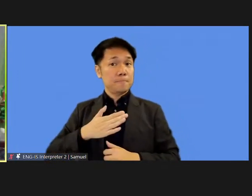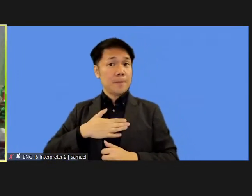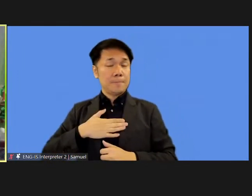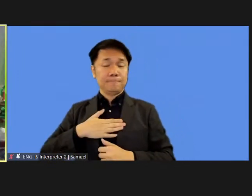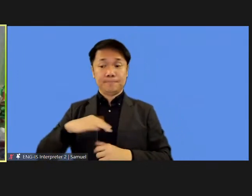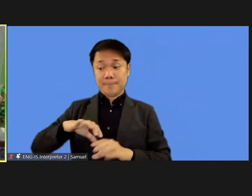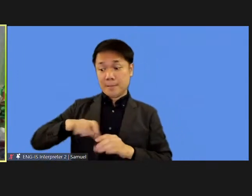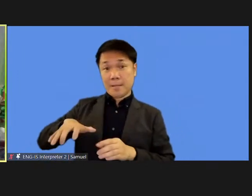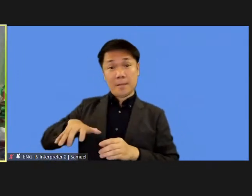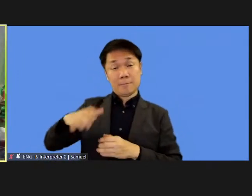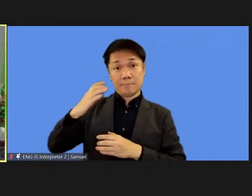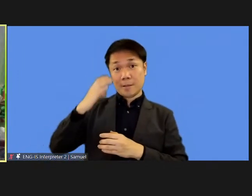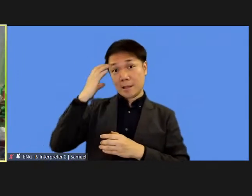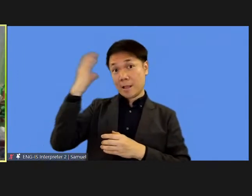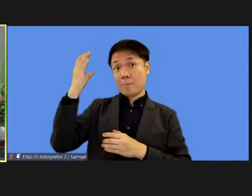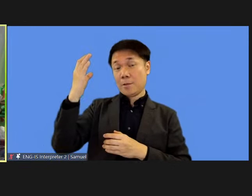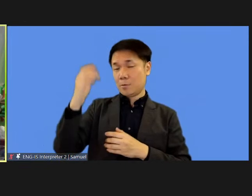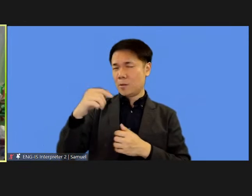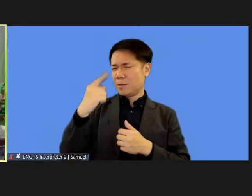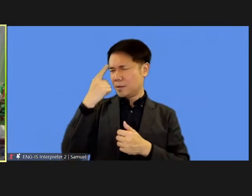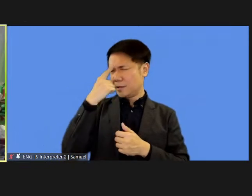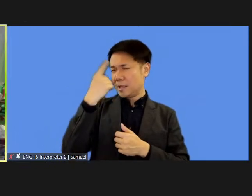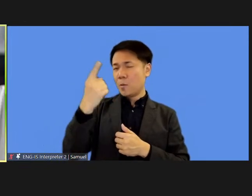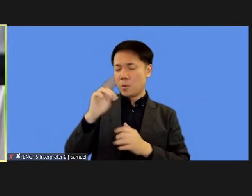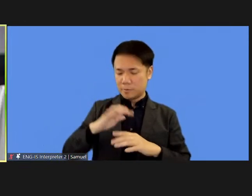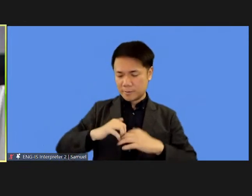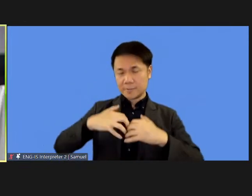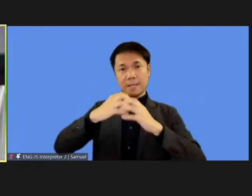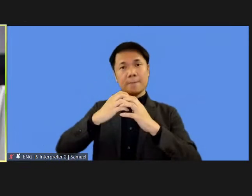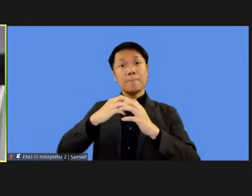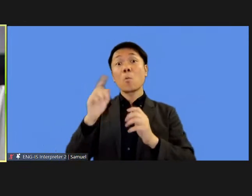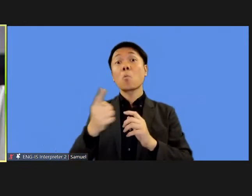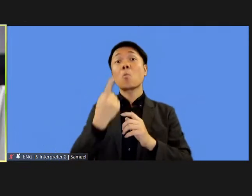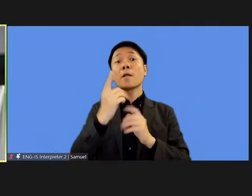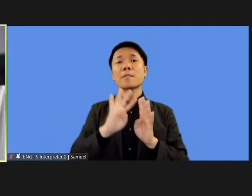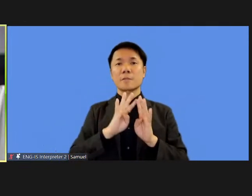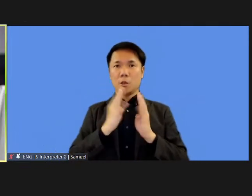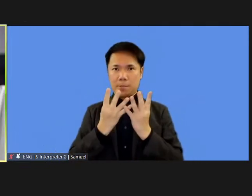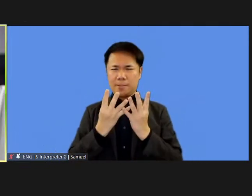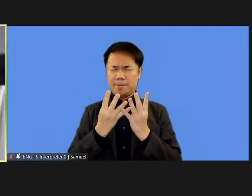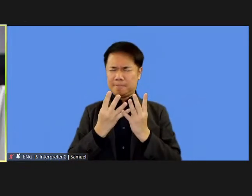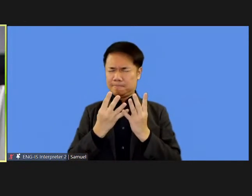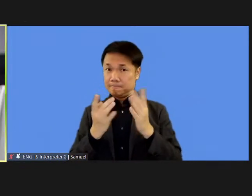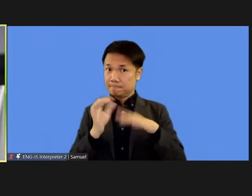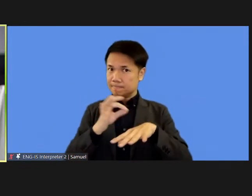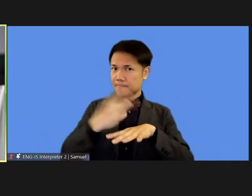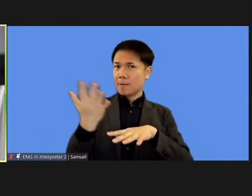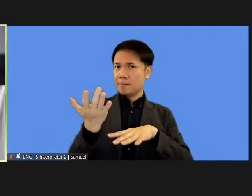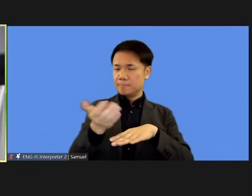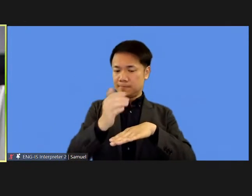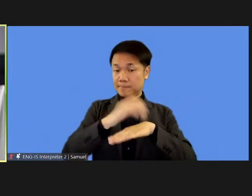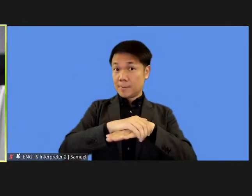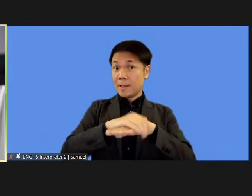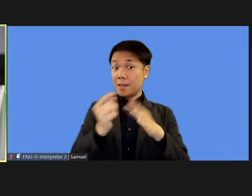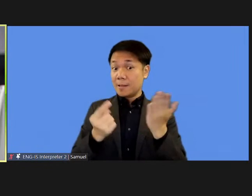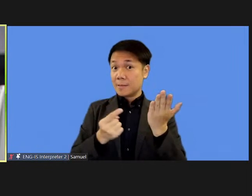structures is what you call the Technical Advisory Committee, of which the local council is a